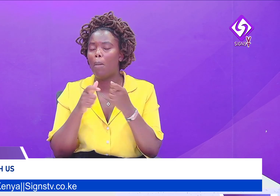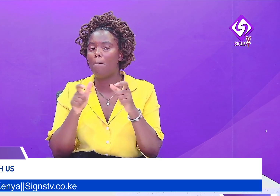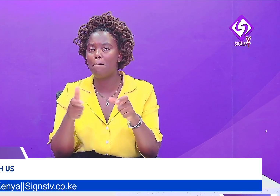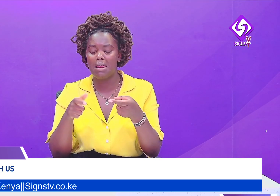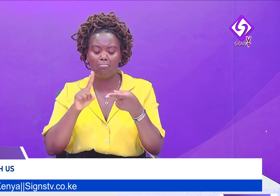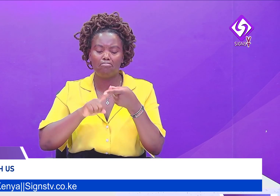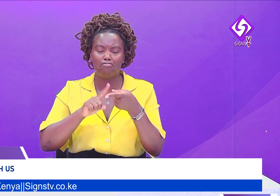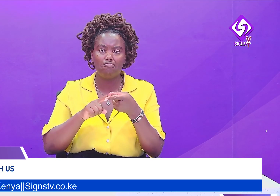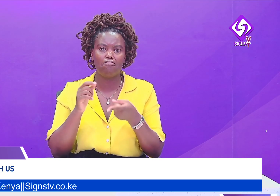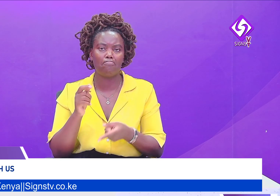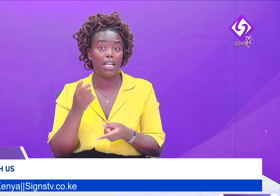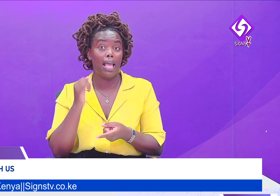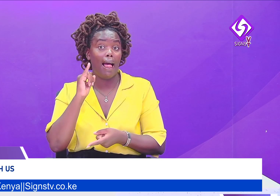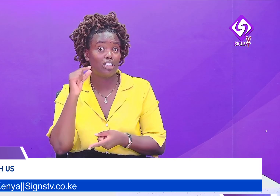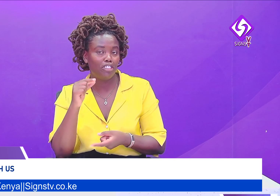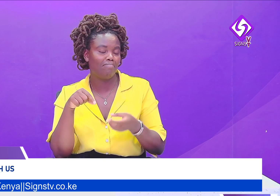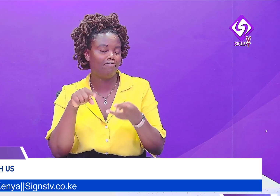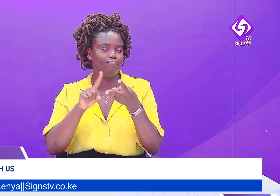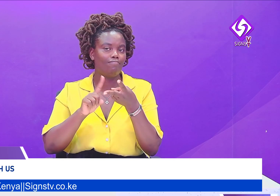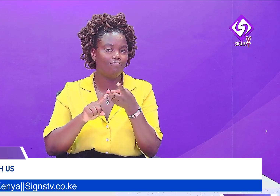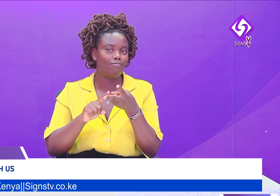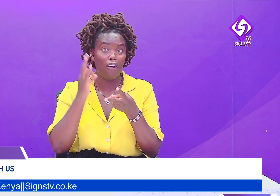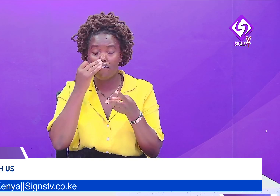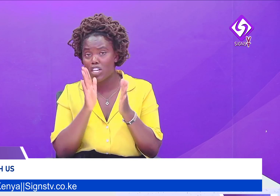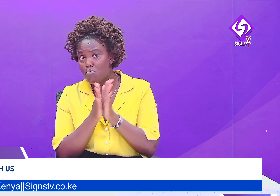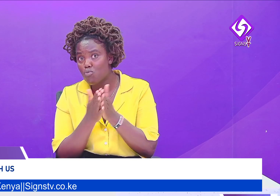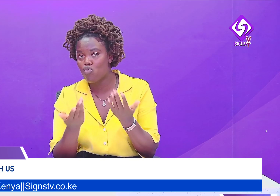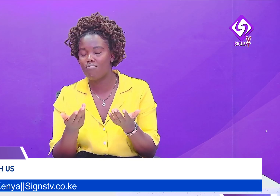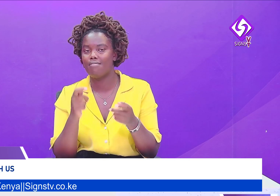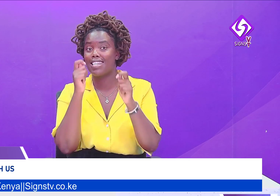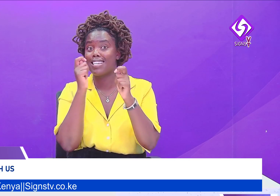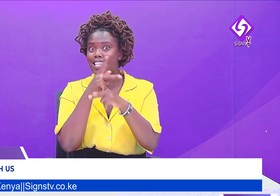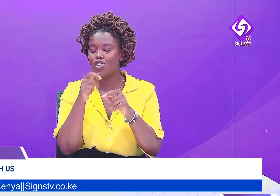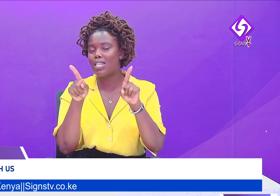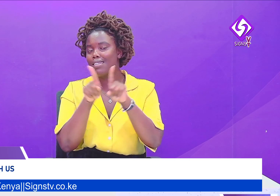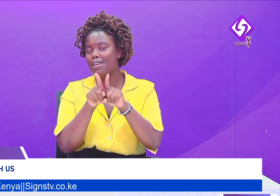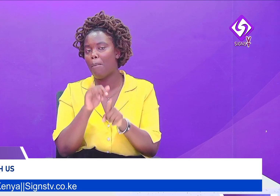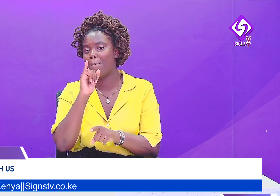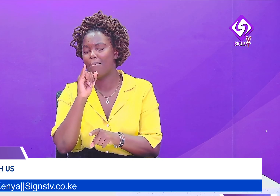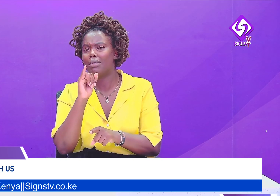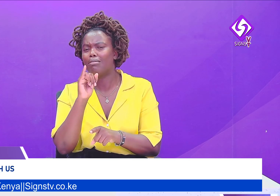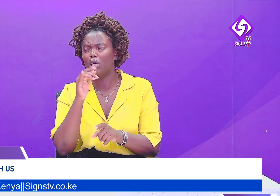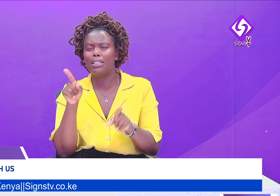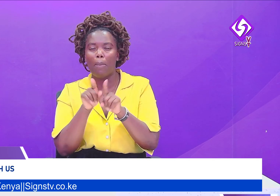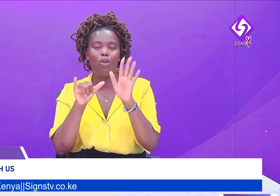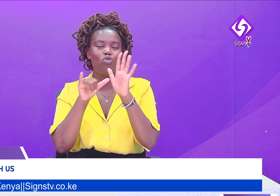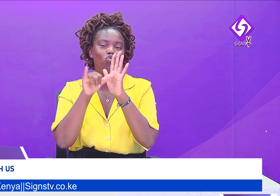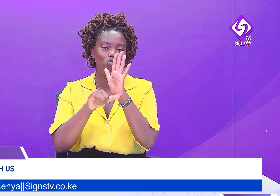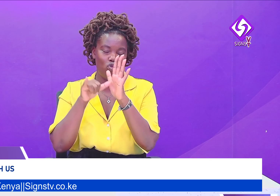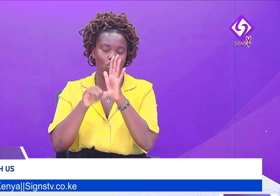all our social media platforms, our Instagram pages, Facebook, TikTok, and